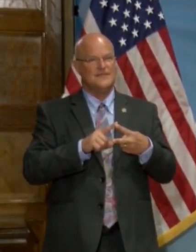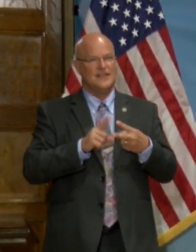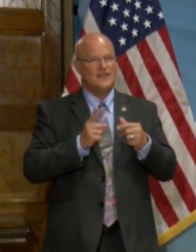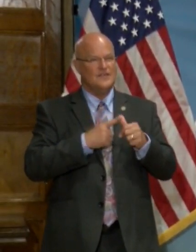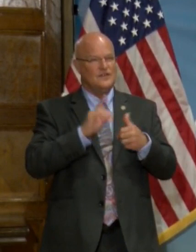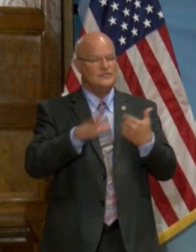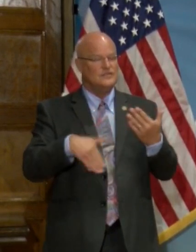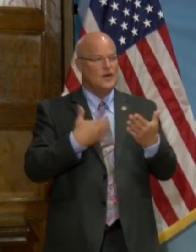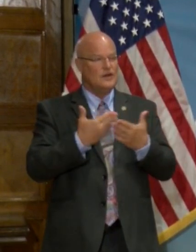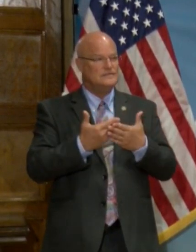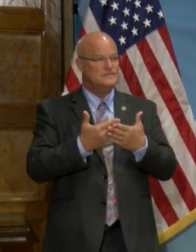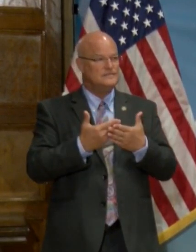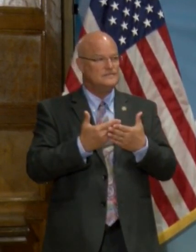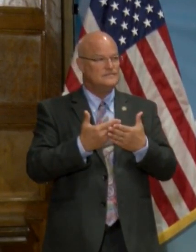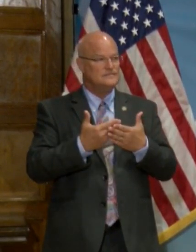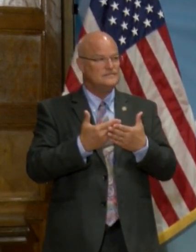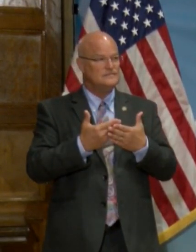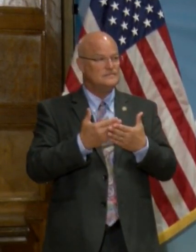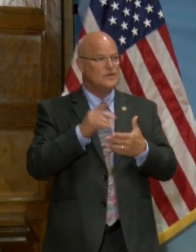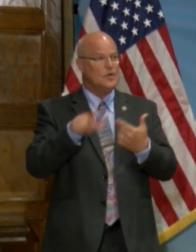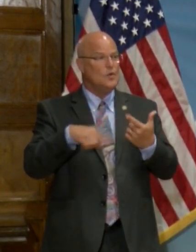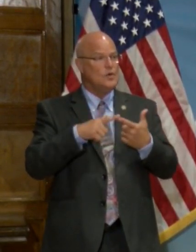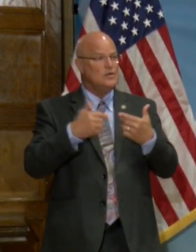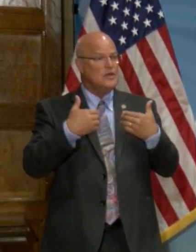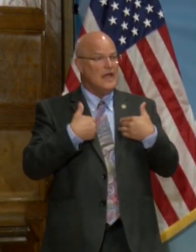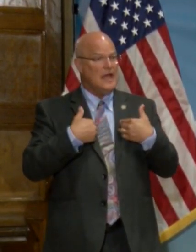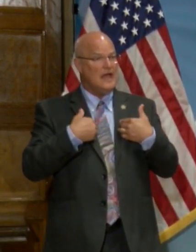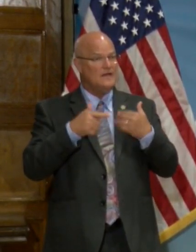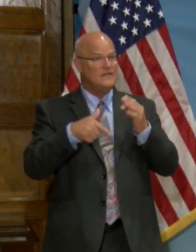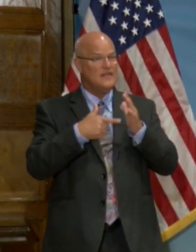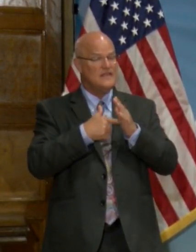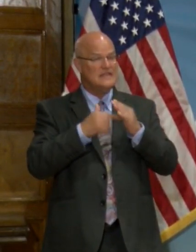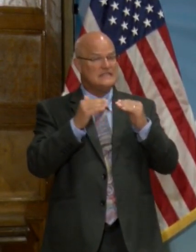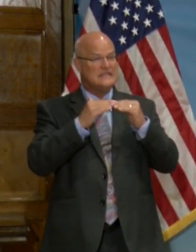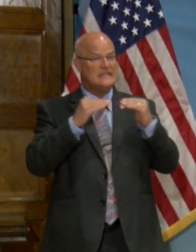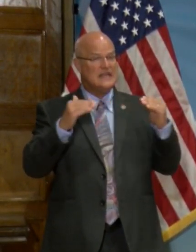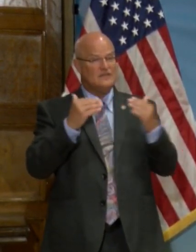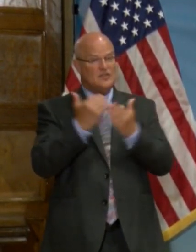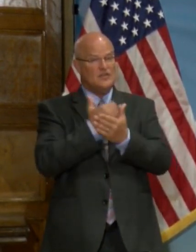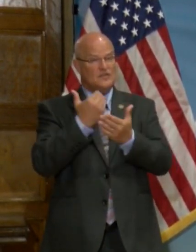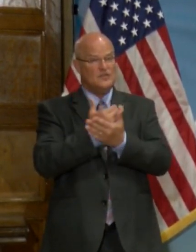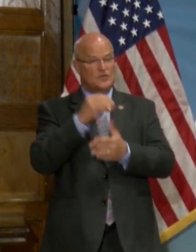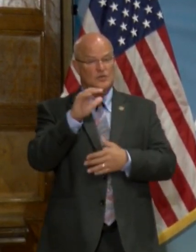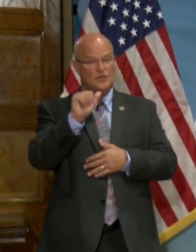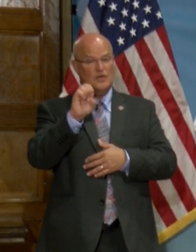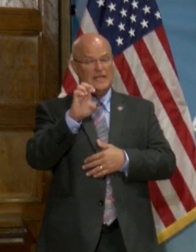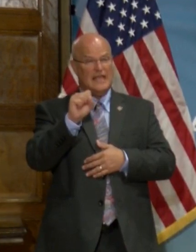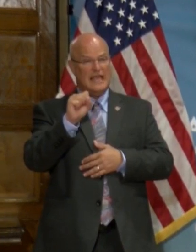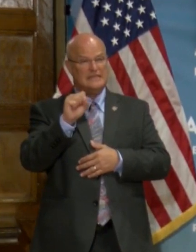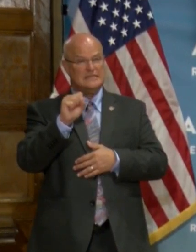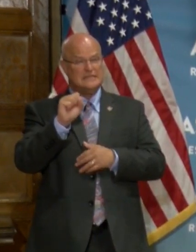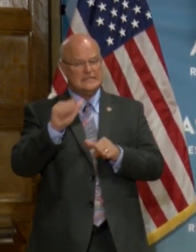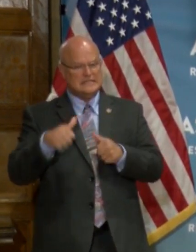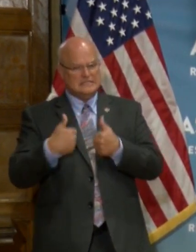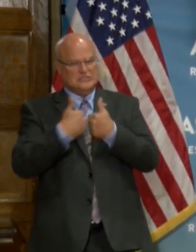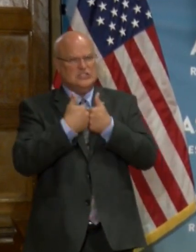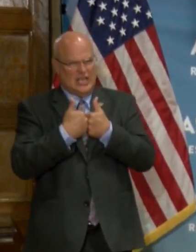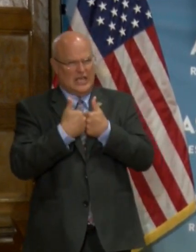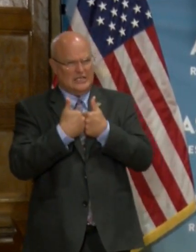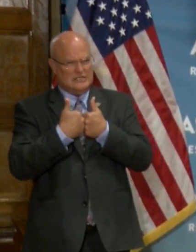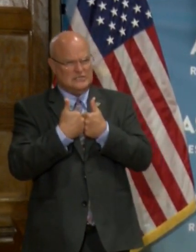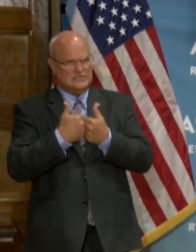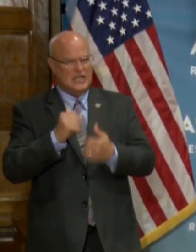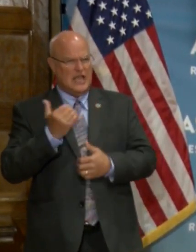First of all, whenever you have this level of new cases, that challenges the resources